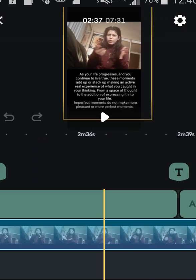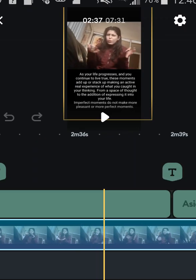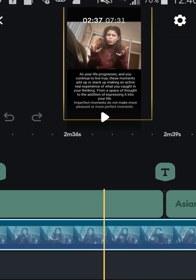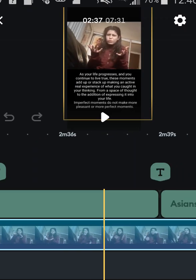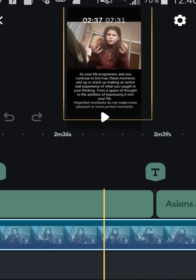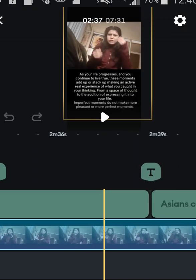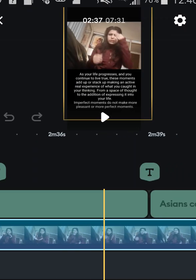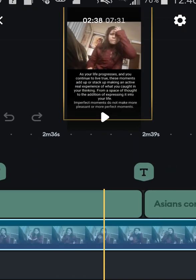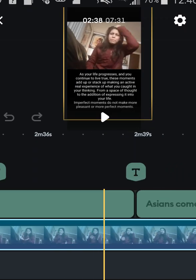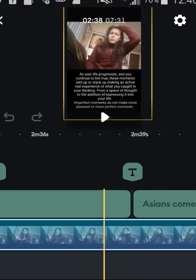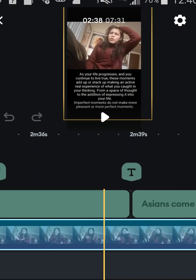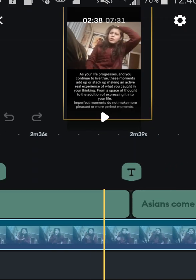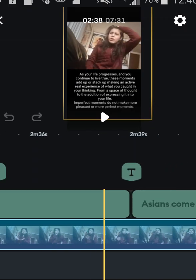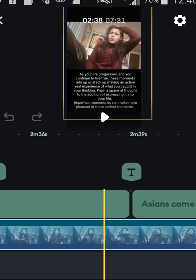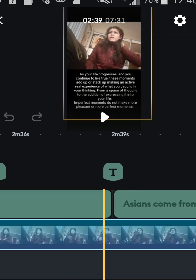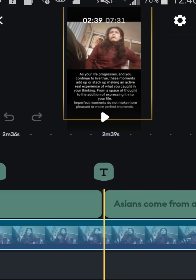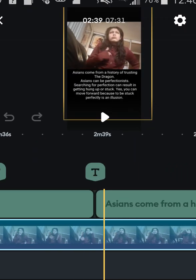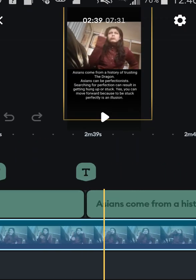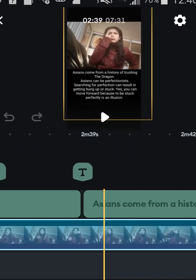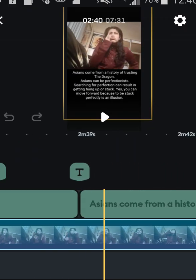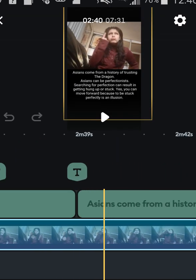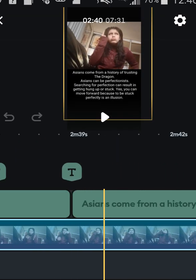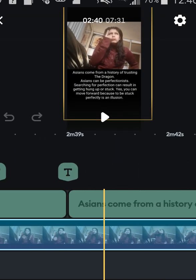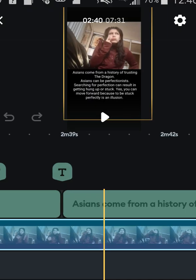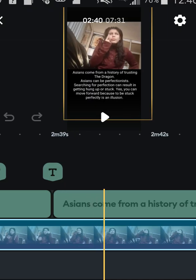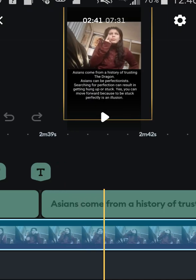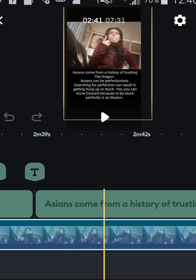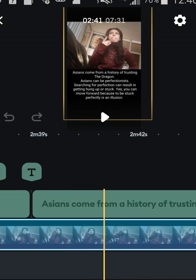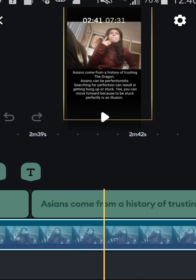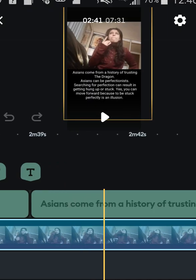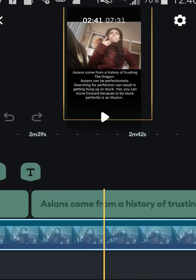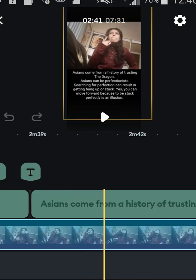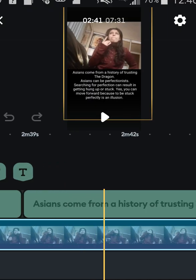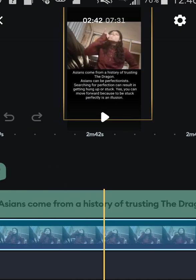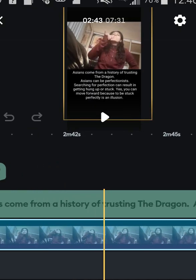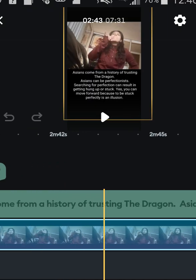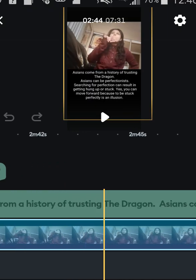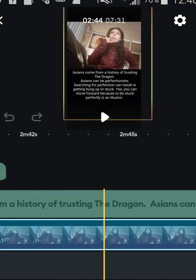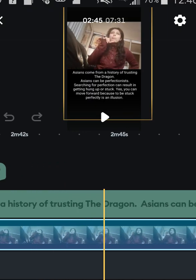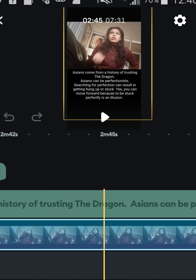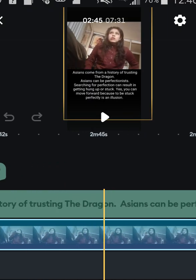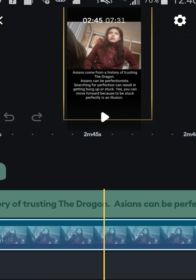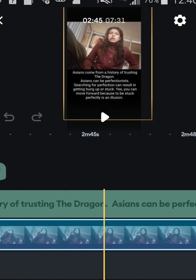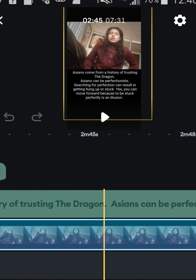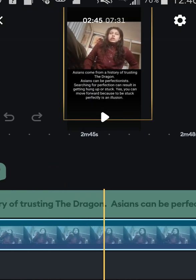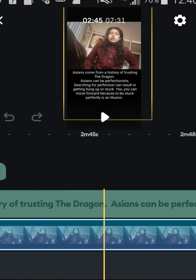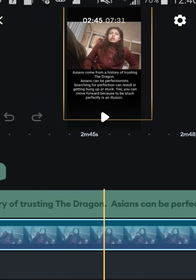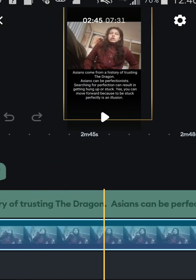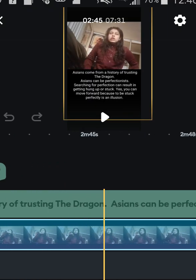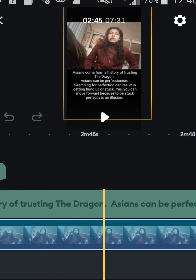after the first 2 years, people can't really say you don't